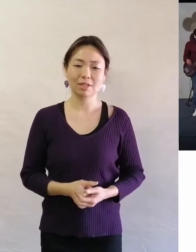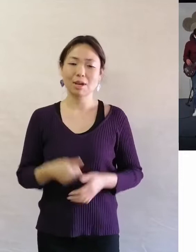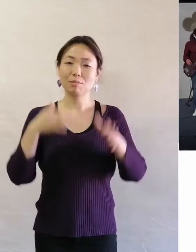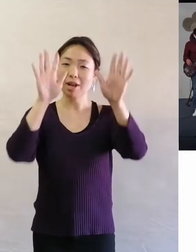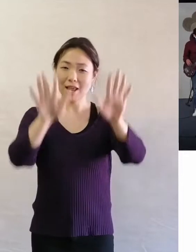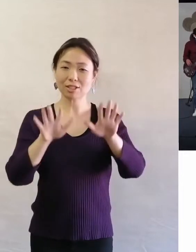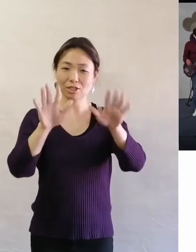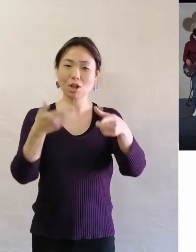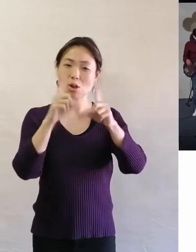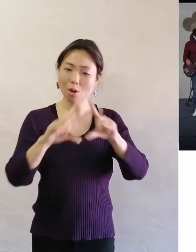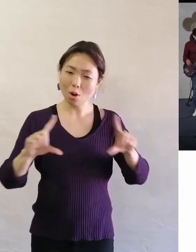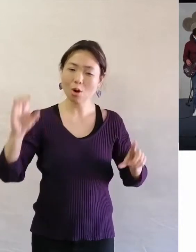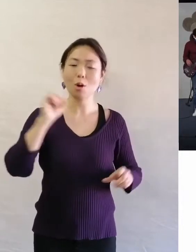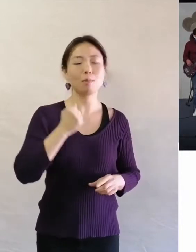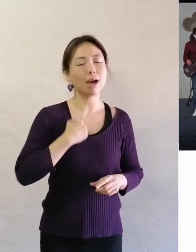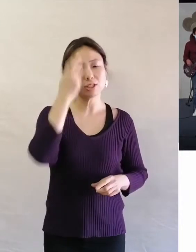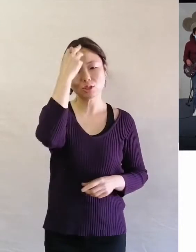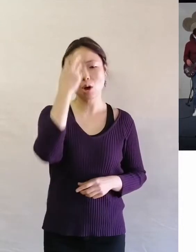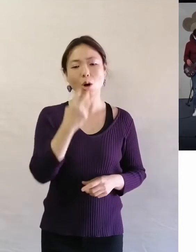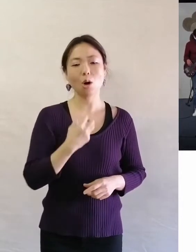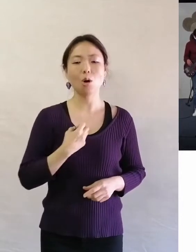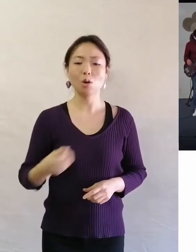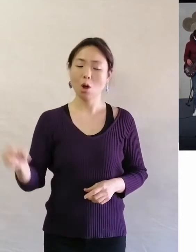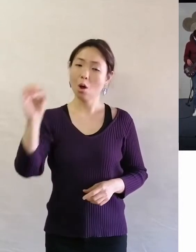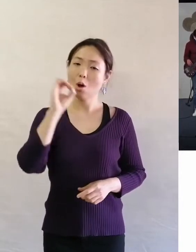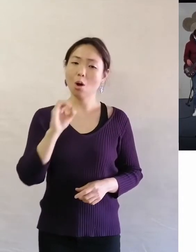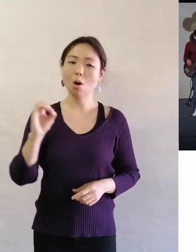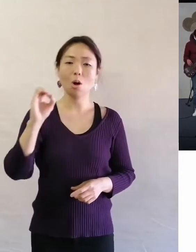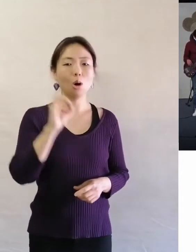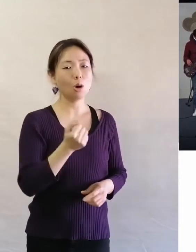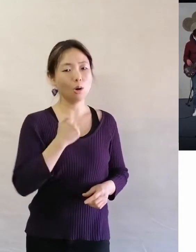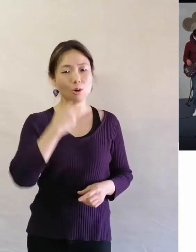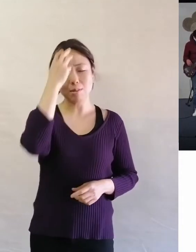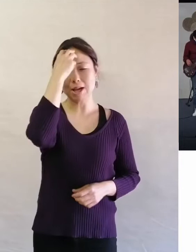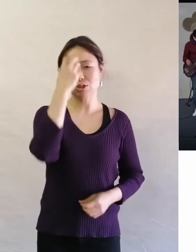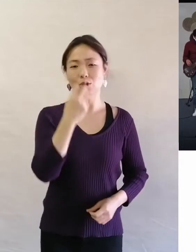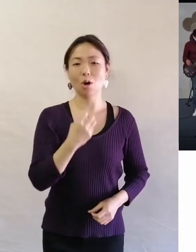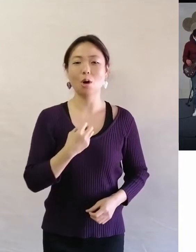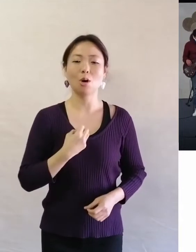Bless the Lord, oh my soul.